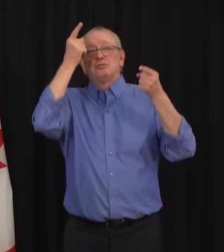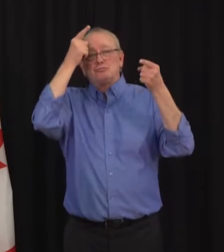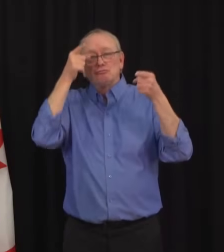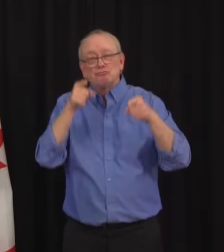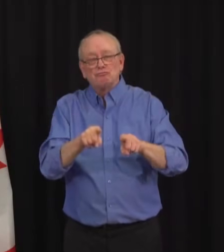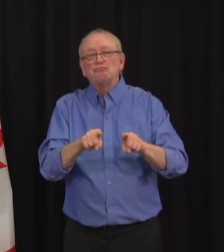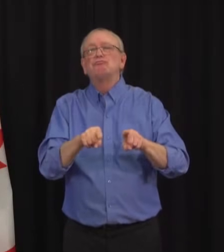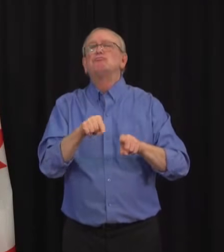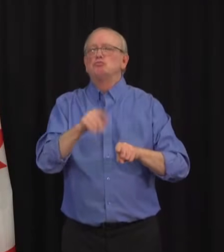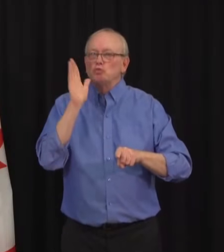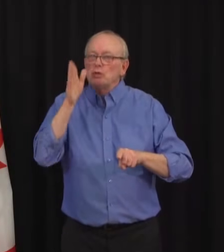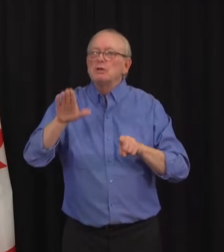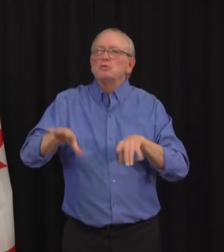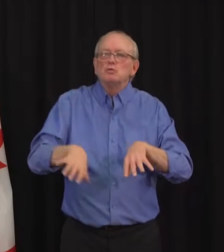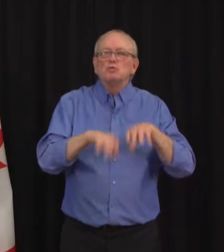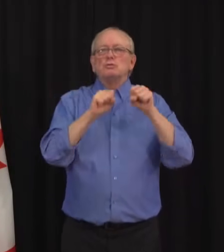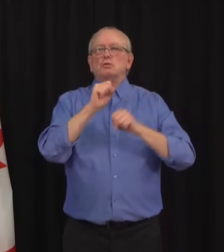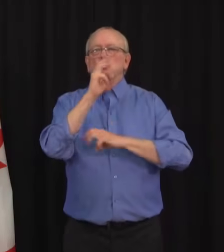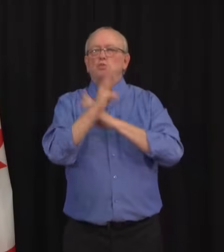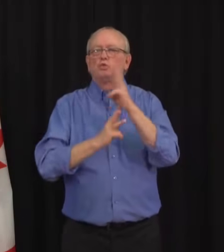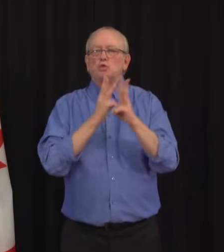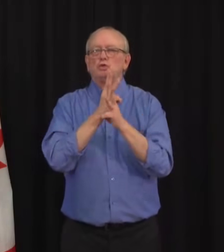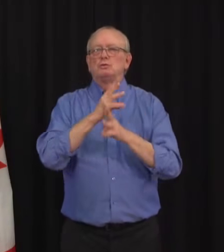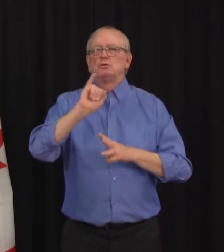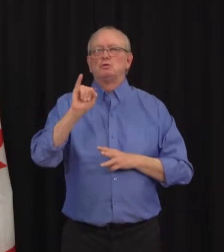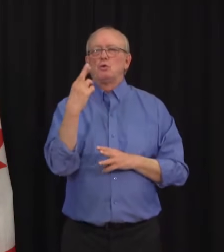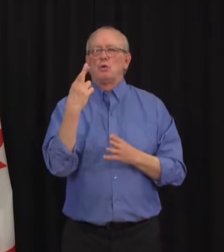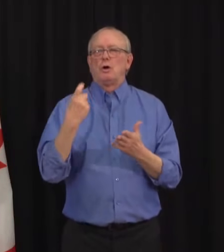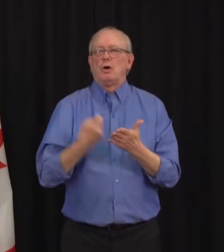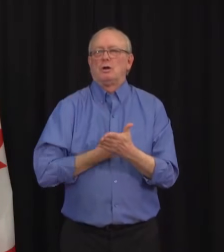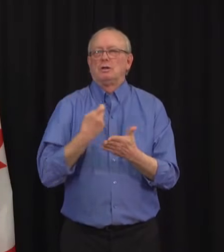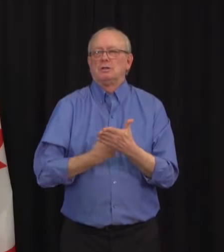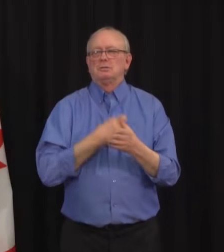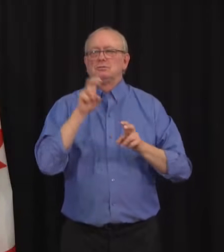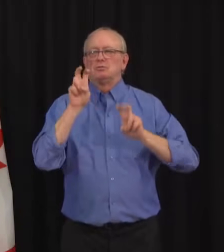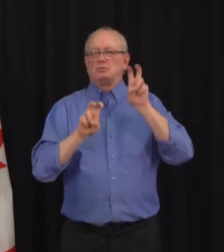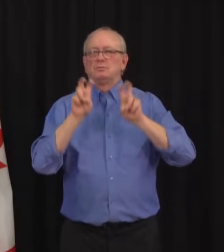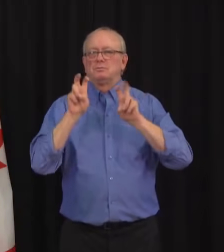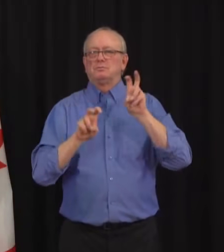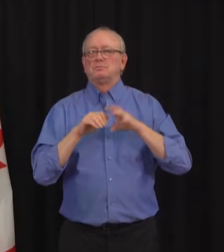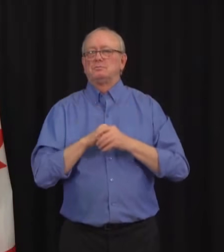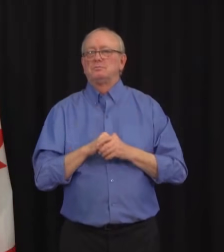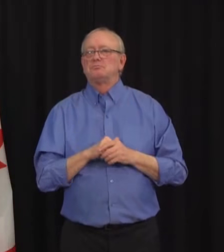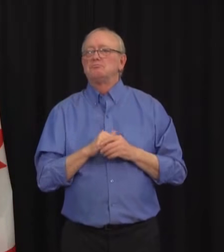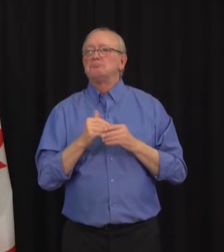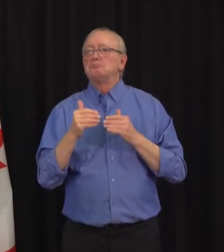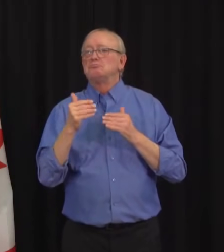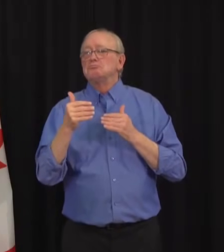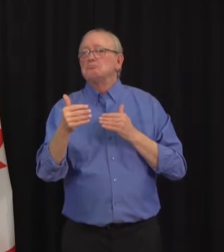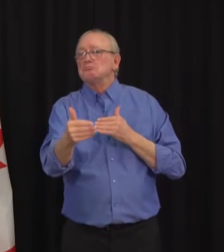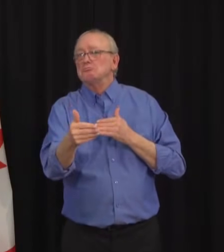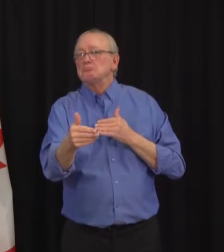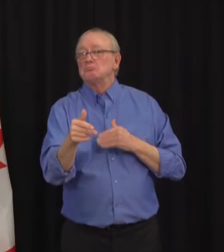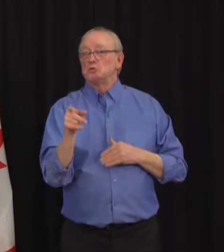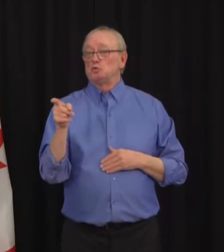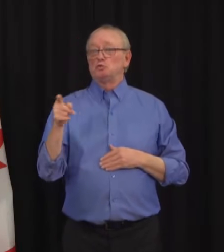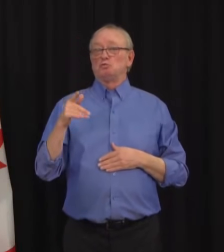than it is today. As Alberta's caseload climbs, what's your outlook now on holding the tournament in the province?